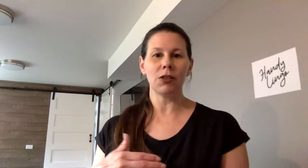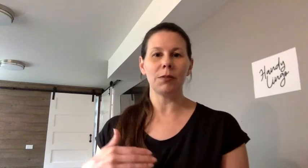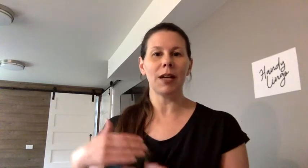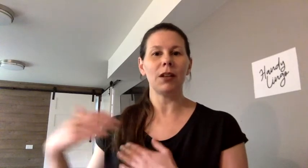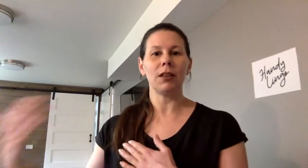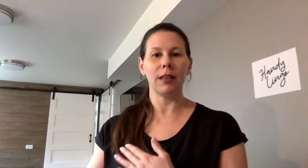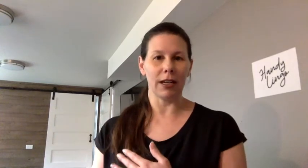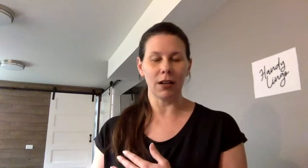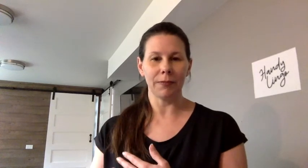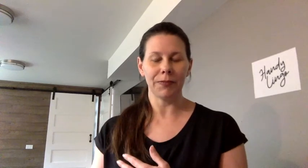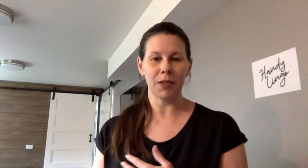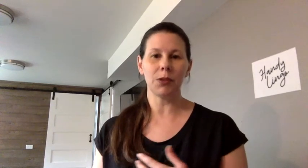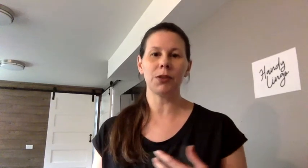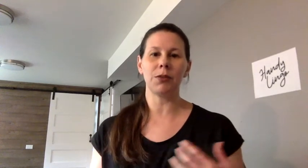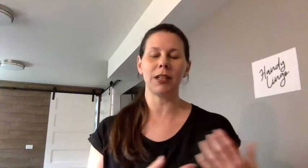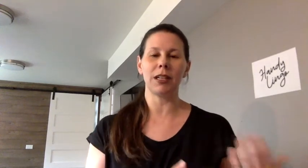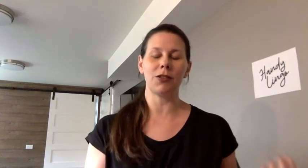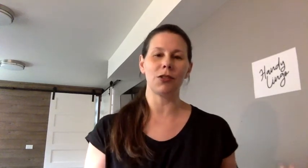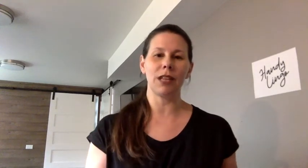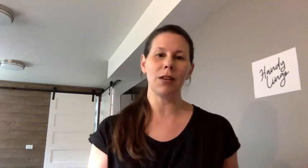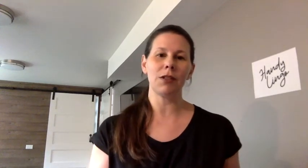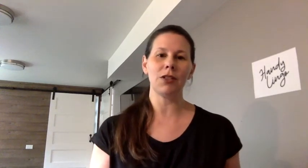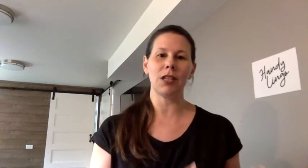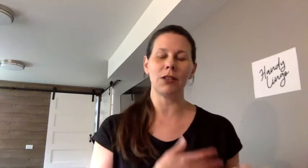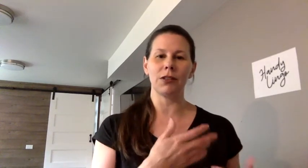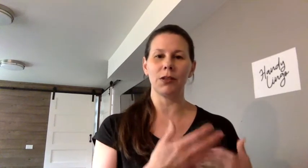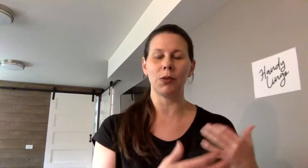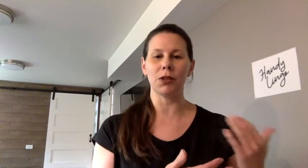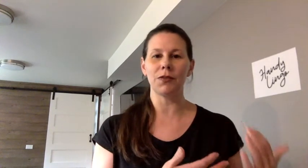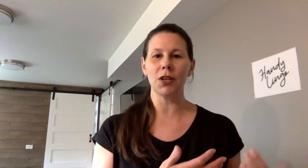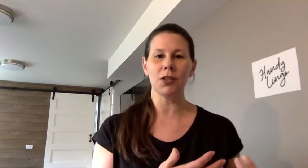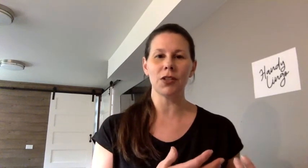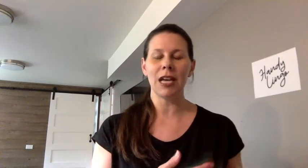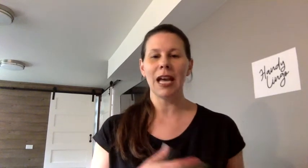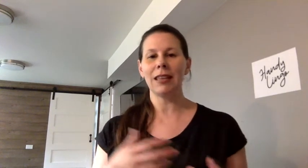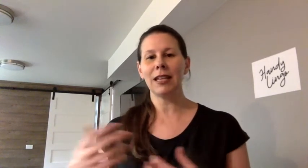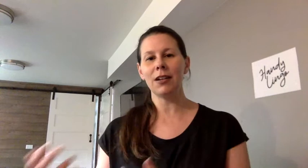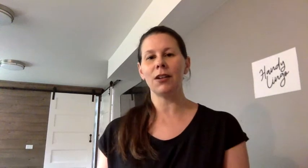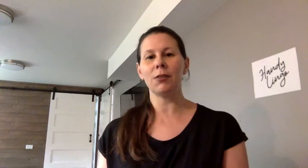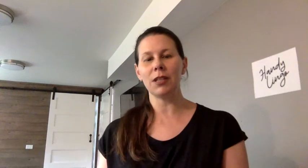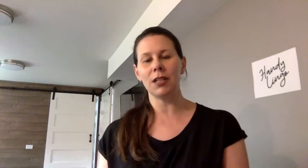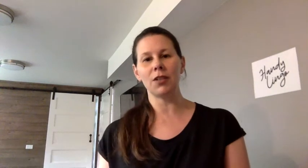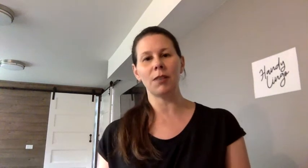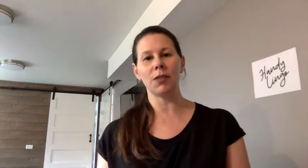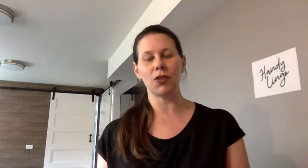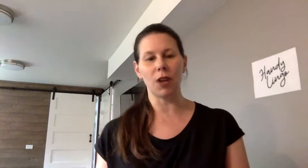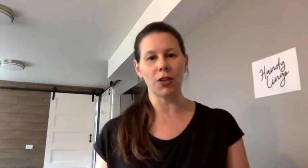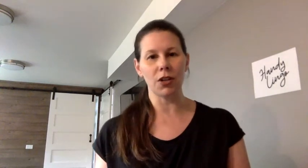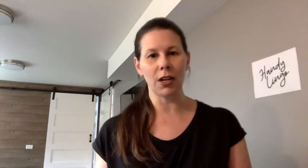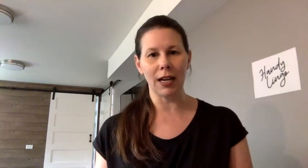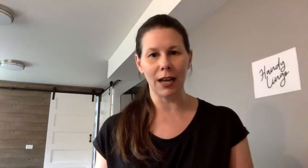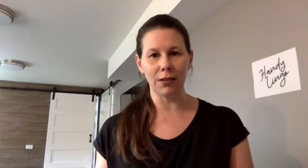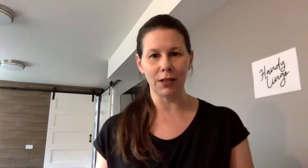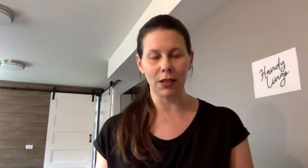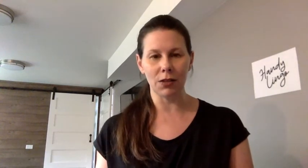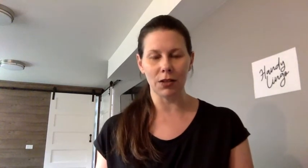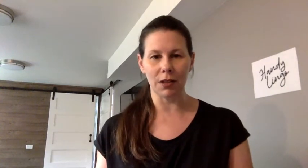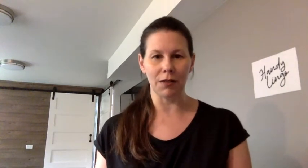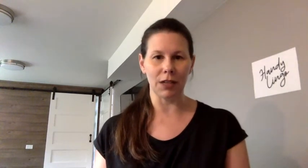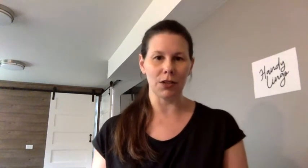about later. Similar to when kids learn language, they learn their words first, and later we teach them the structure and how the language itself actually